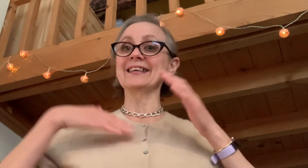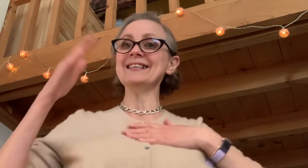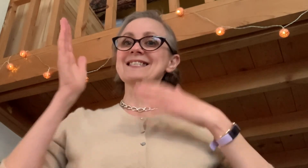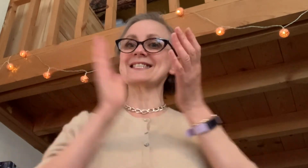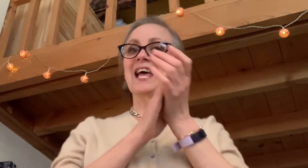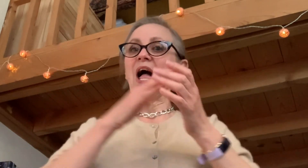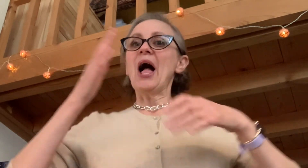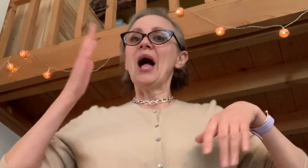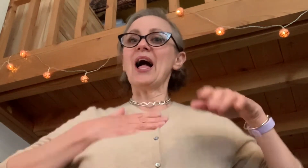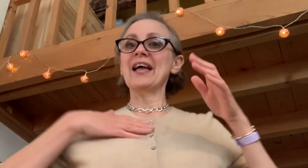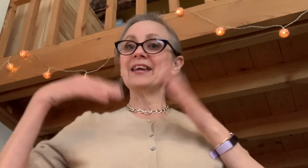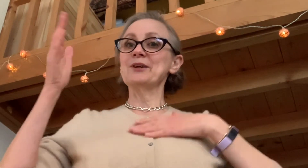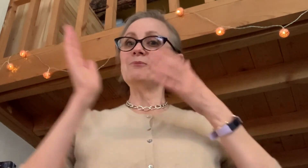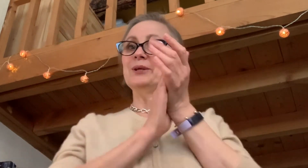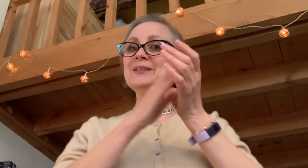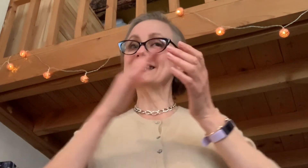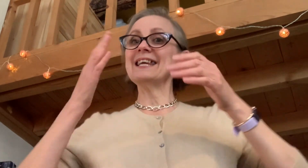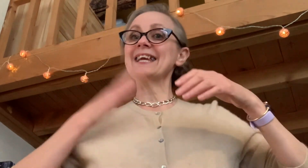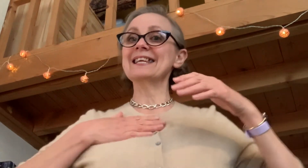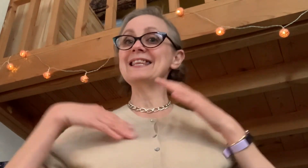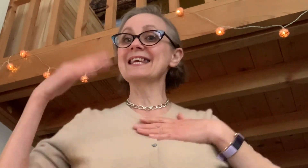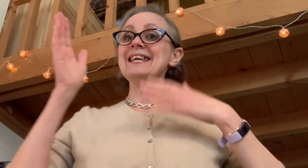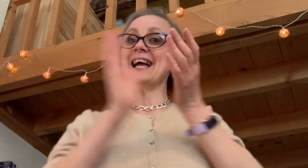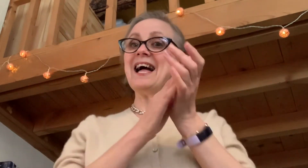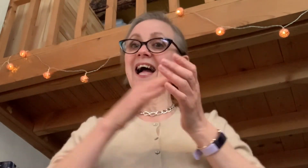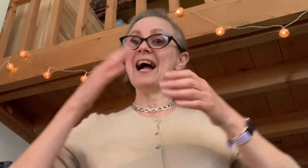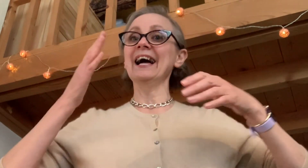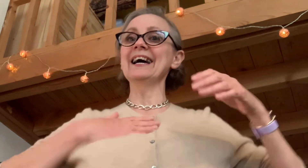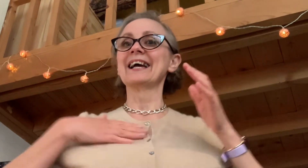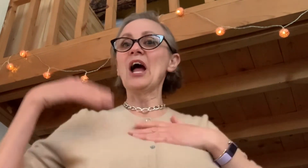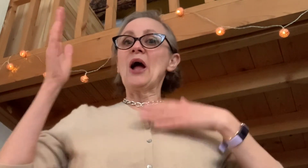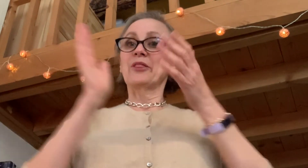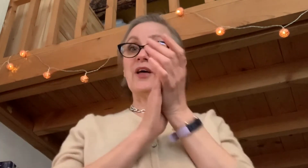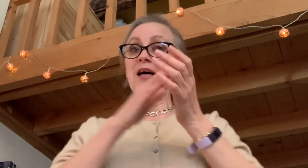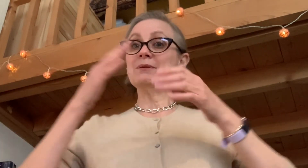overhead. I hear music in the air. There must